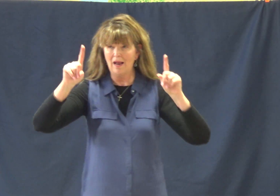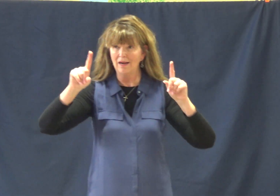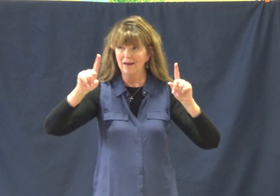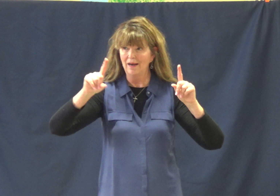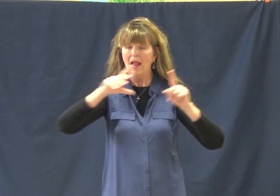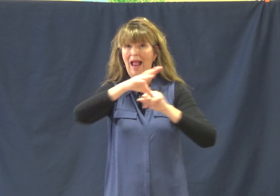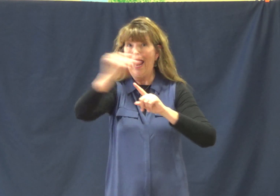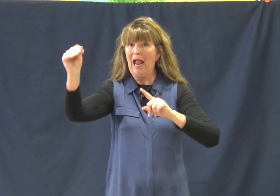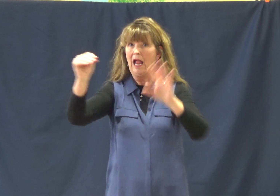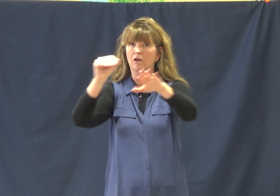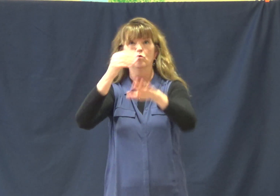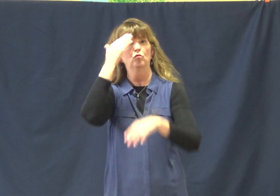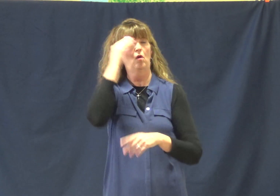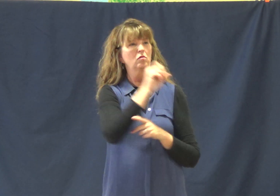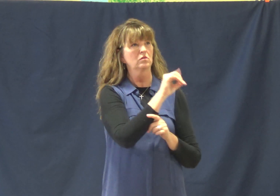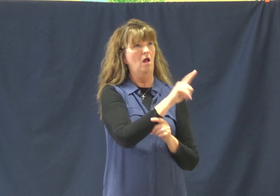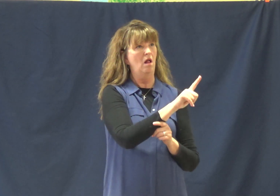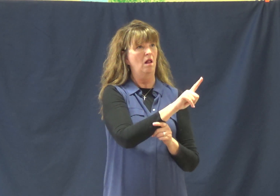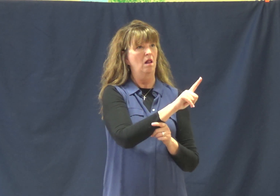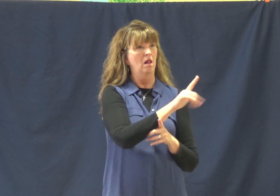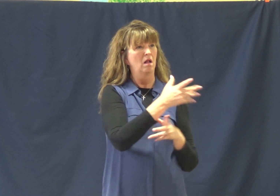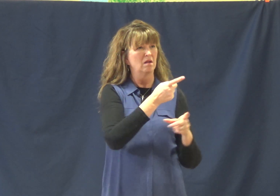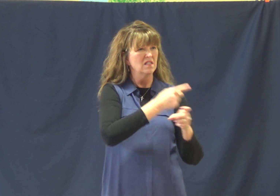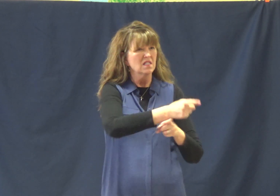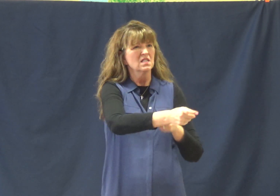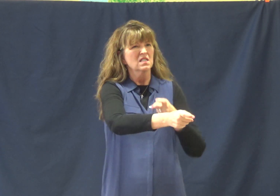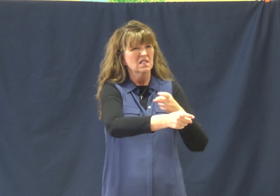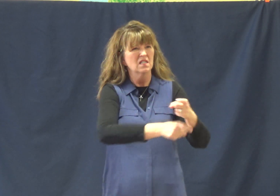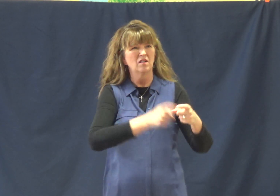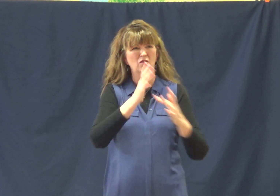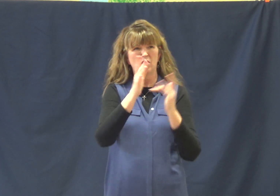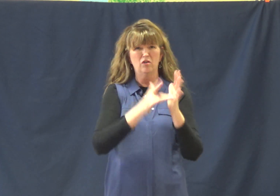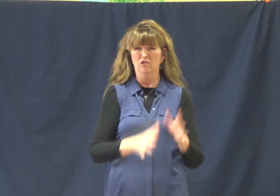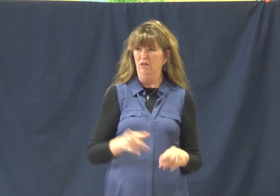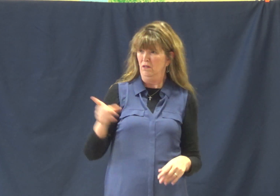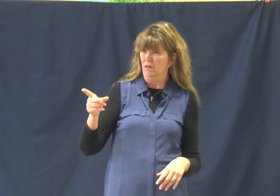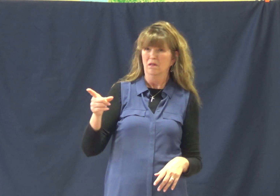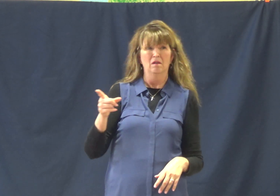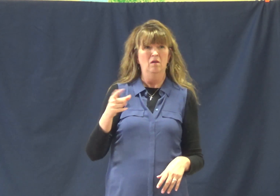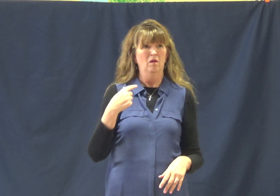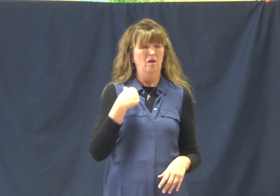That was his plan. And you know, Saul did persecute.